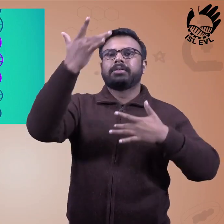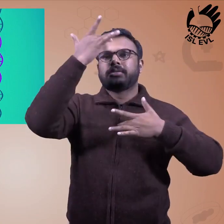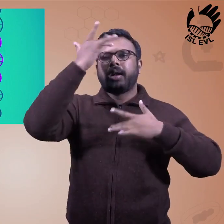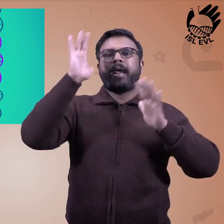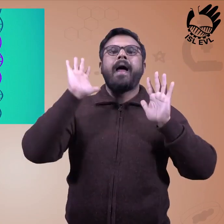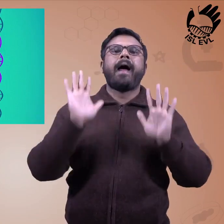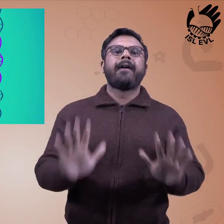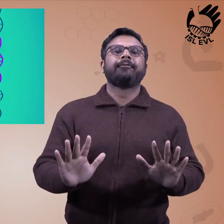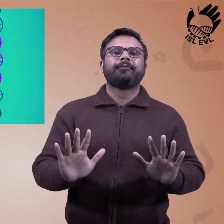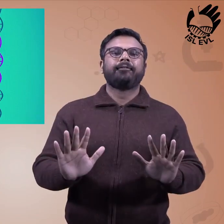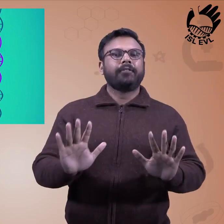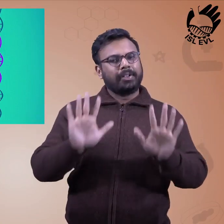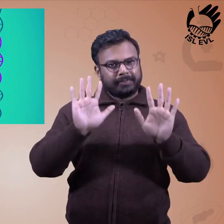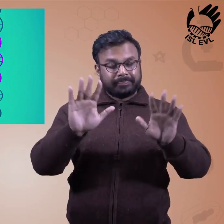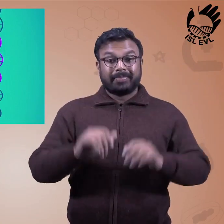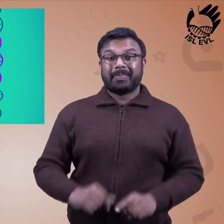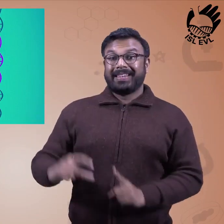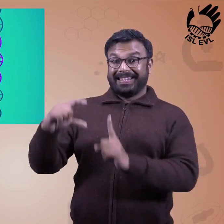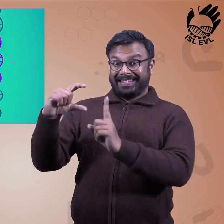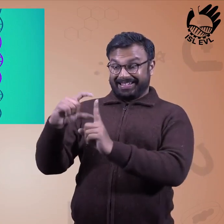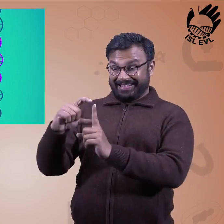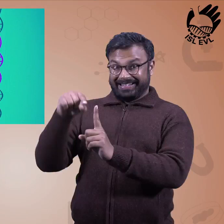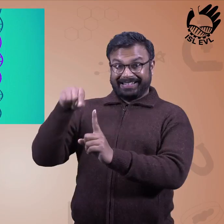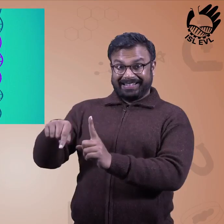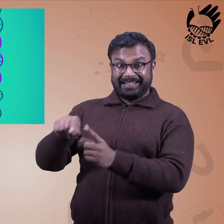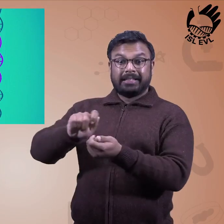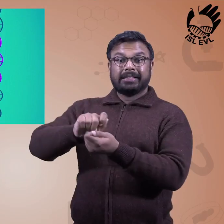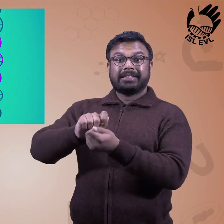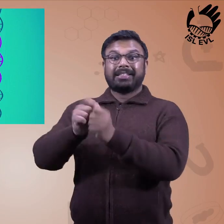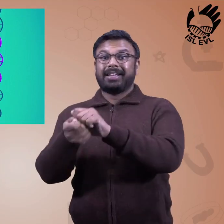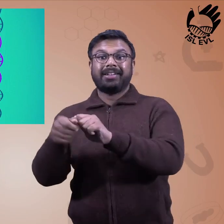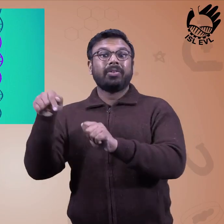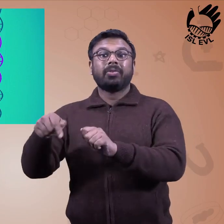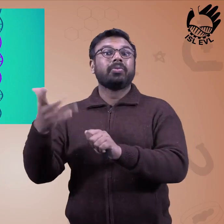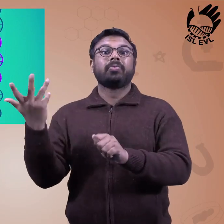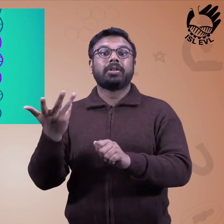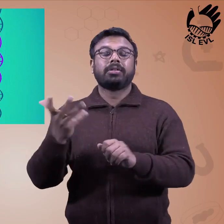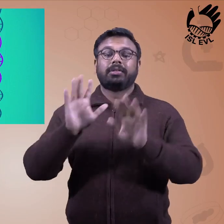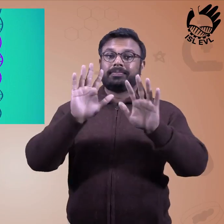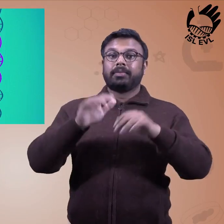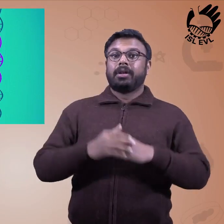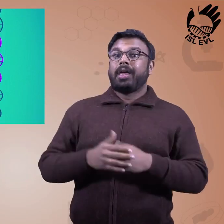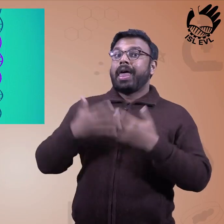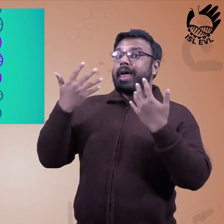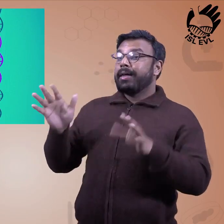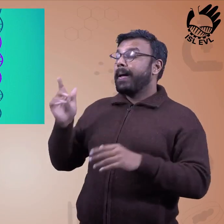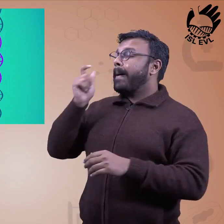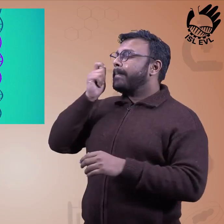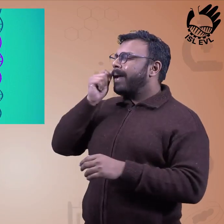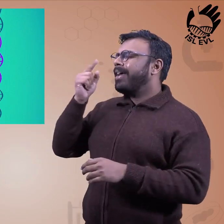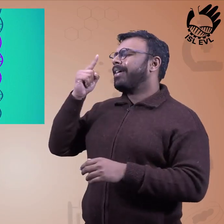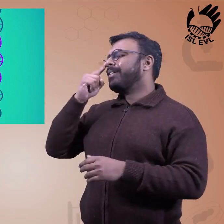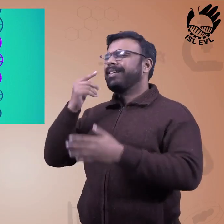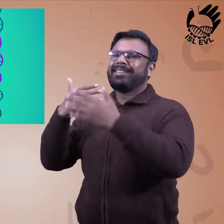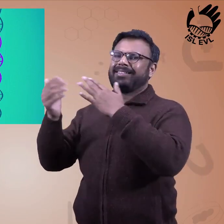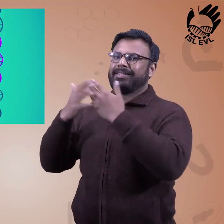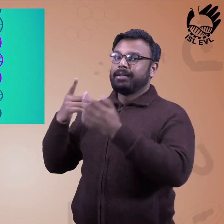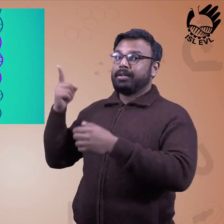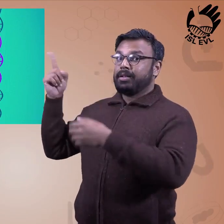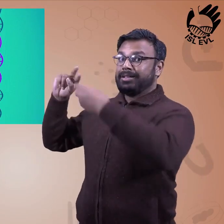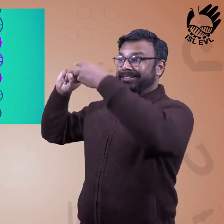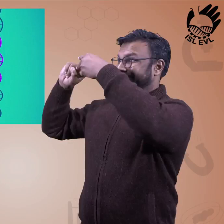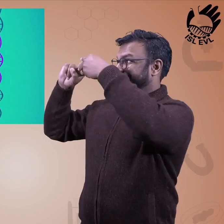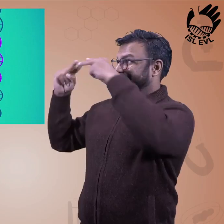Dominant mutations are those where just one copy of